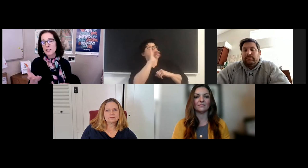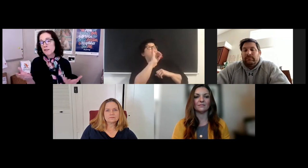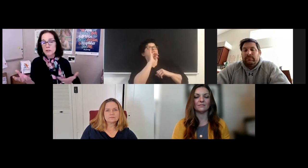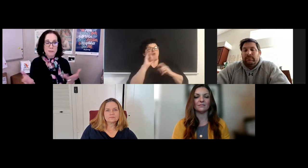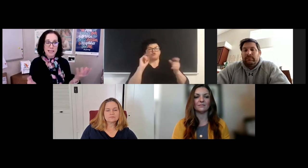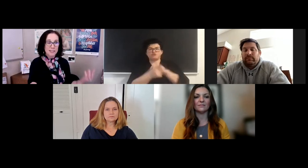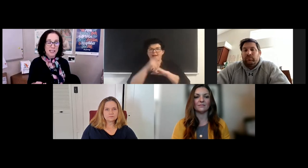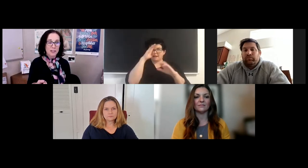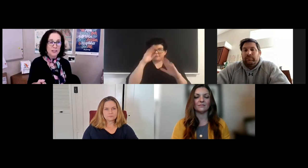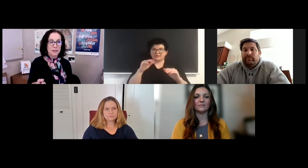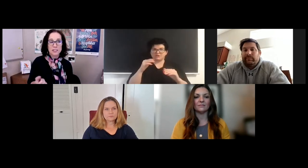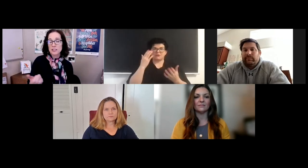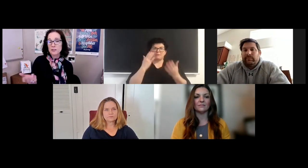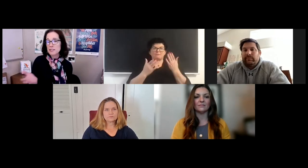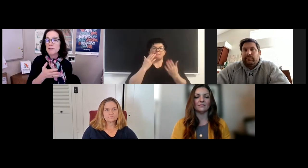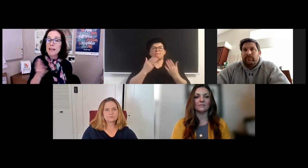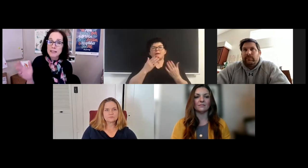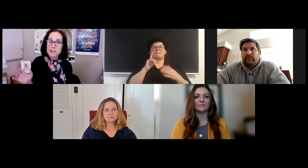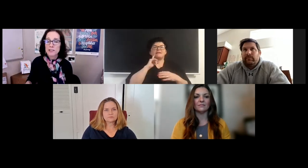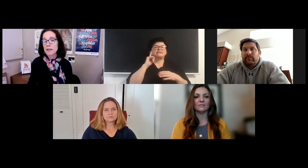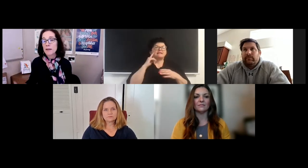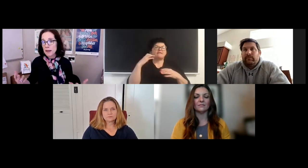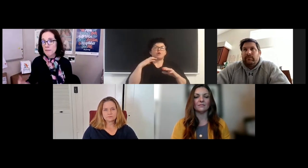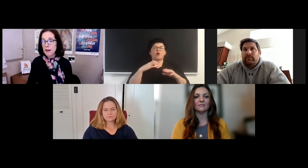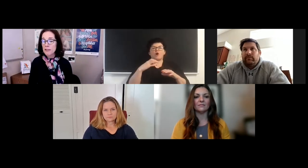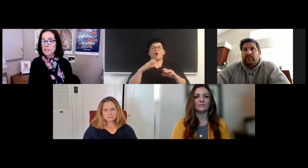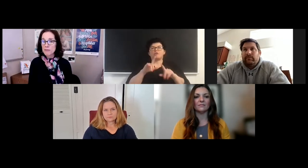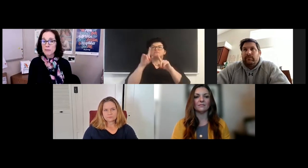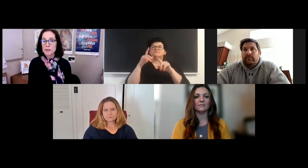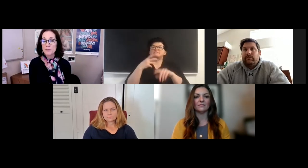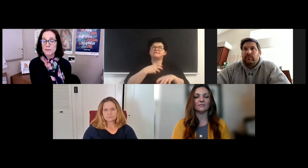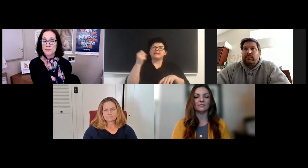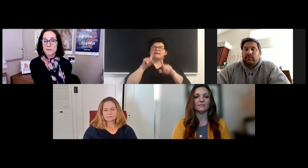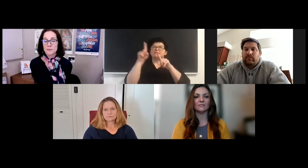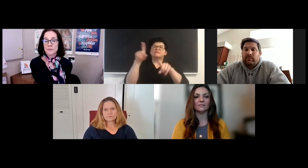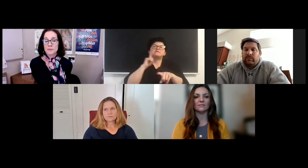and your deaf coach may have taken you to deaf events or something and met other deaf people?